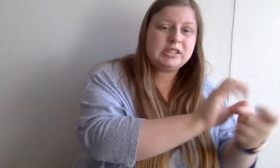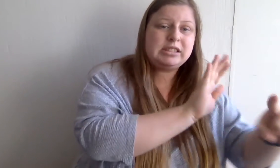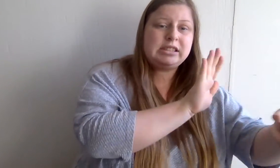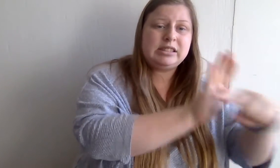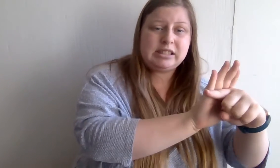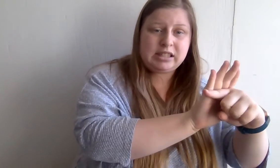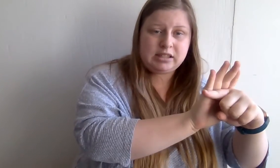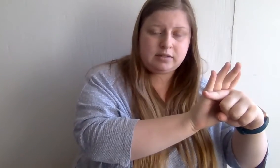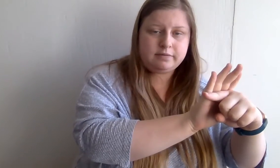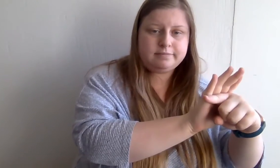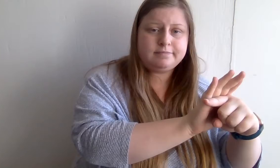Where's the boy asleep?